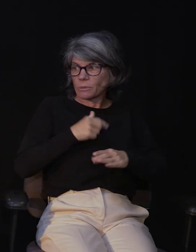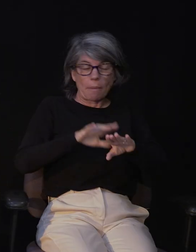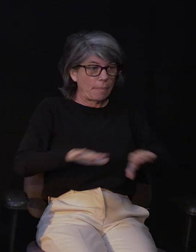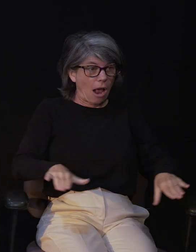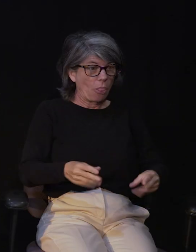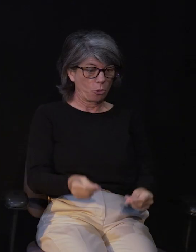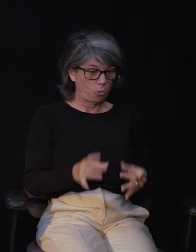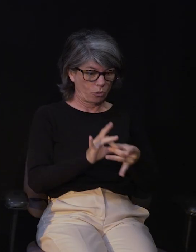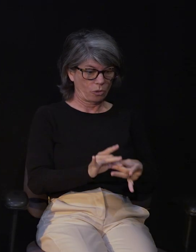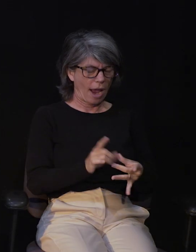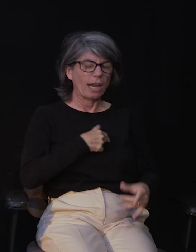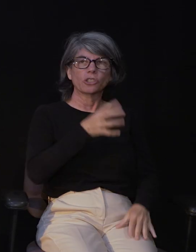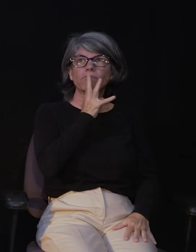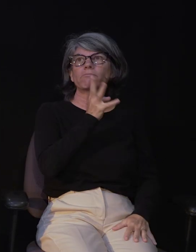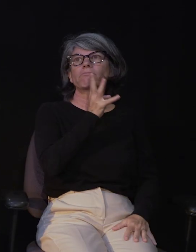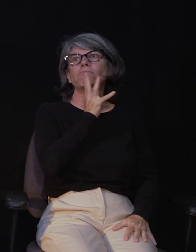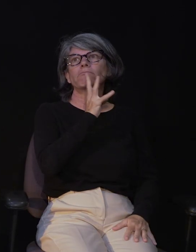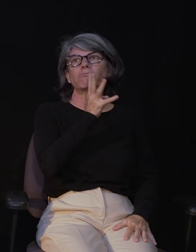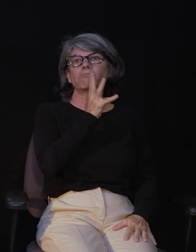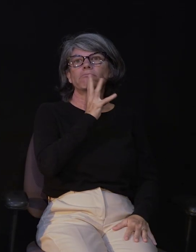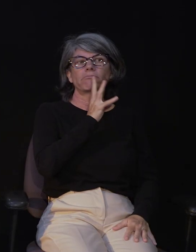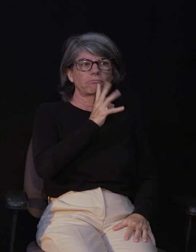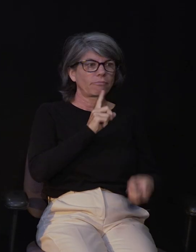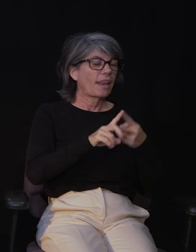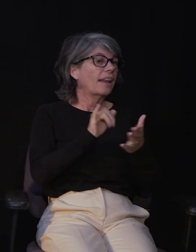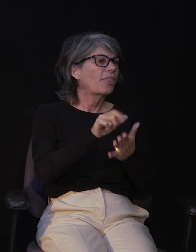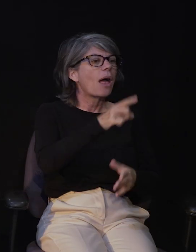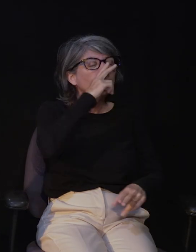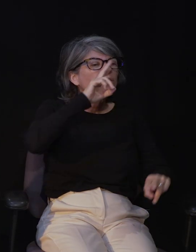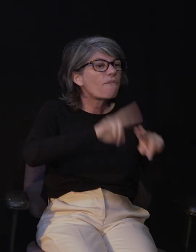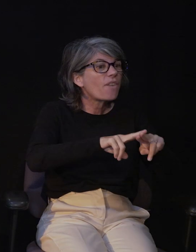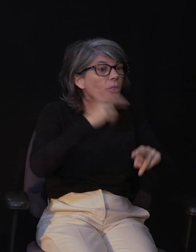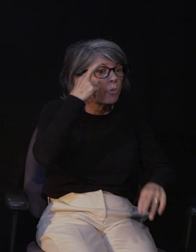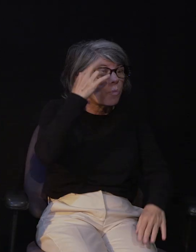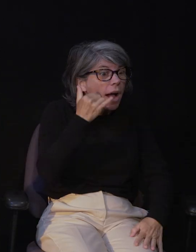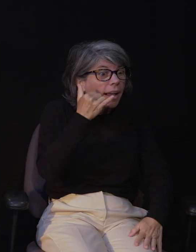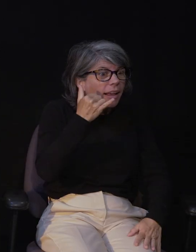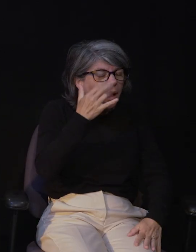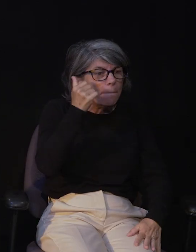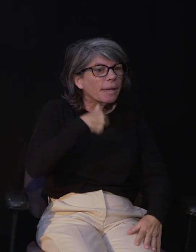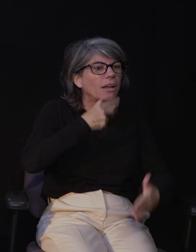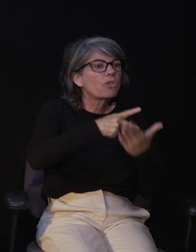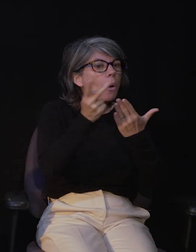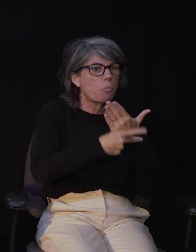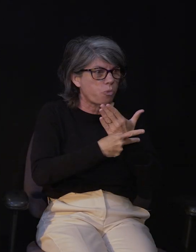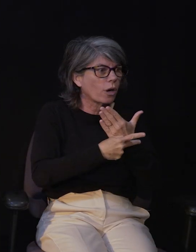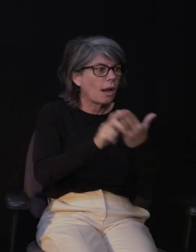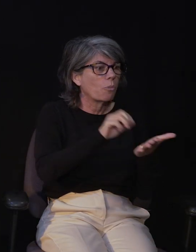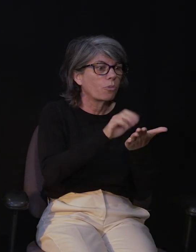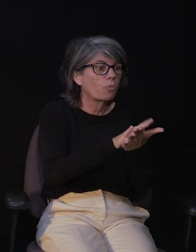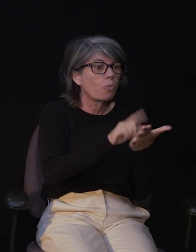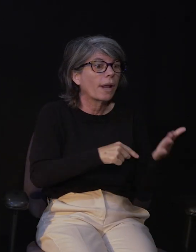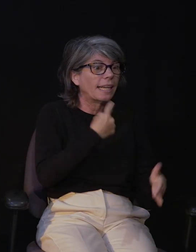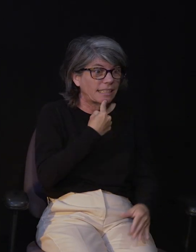the ground, and just talk into it. And it was fun because the program would write what I